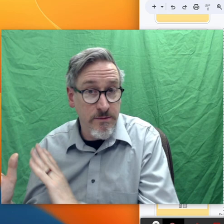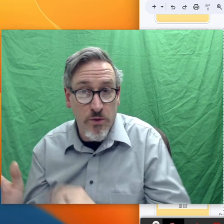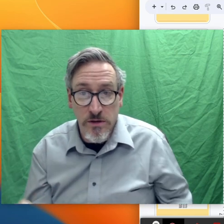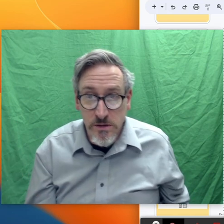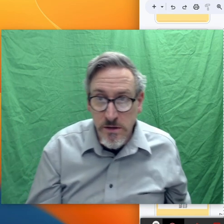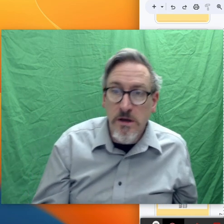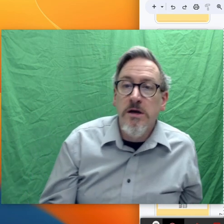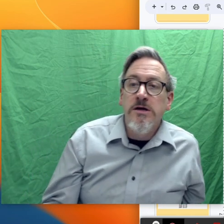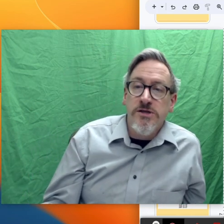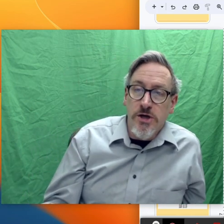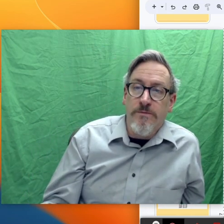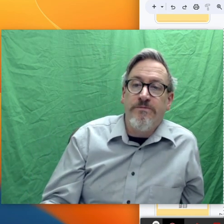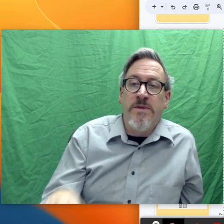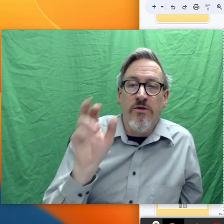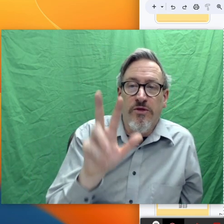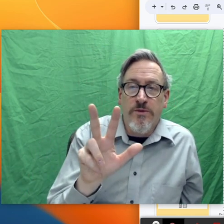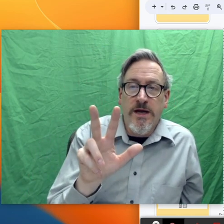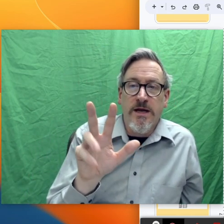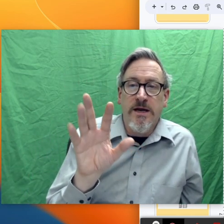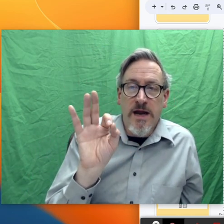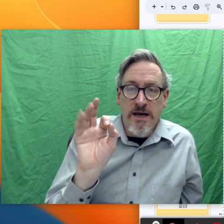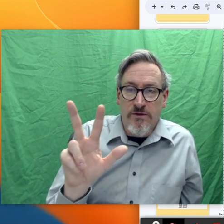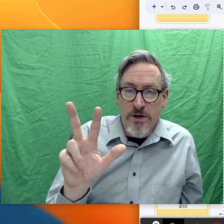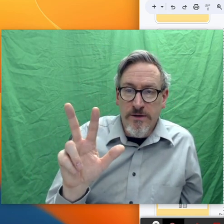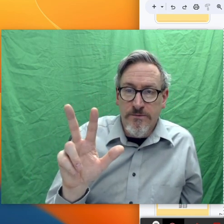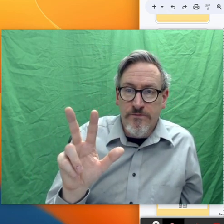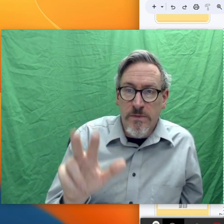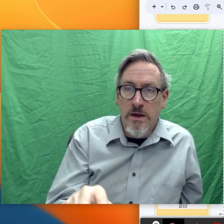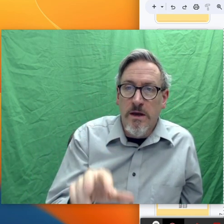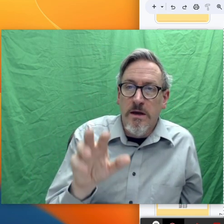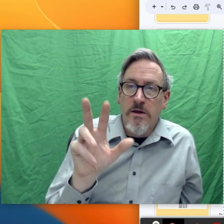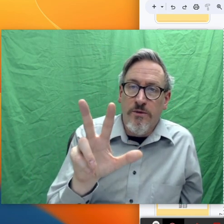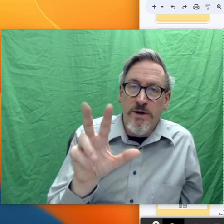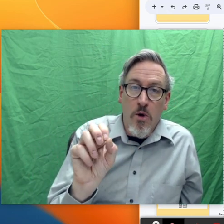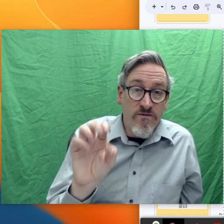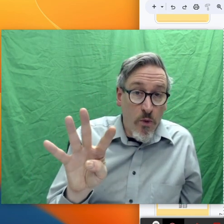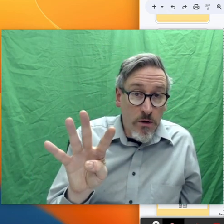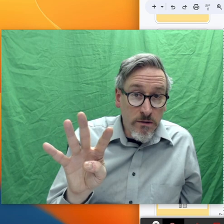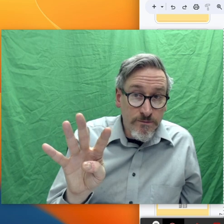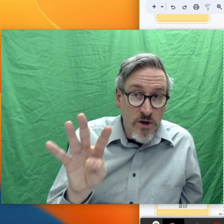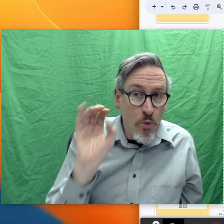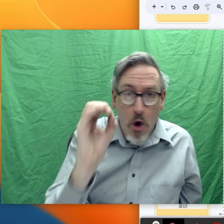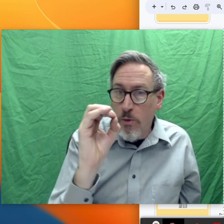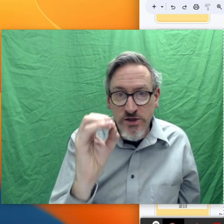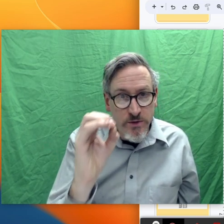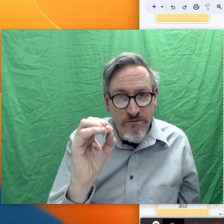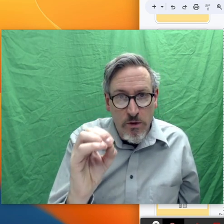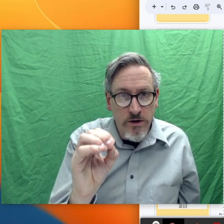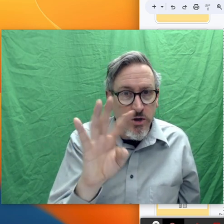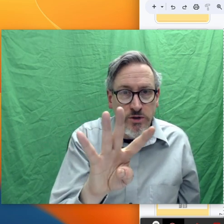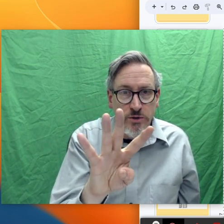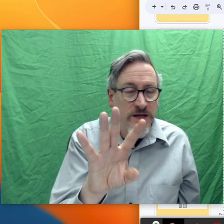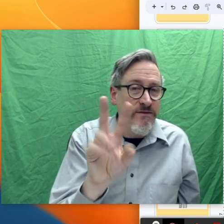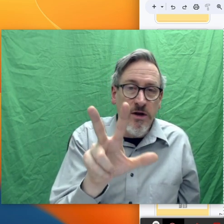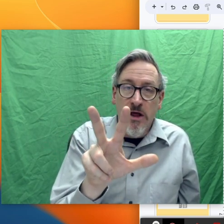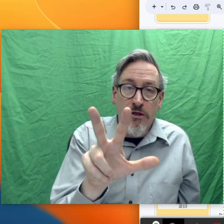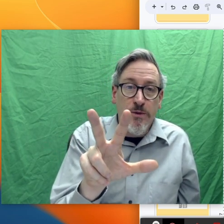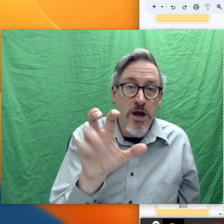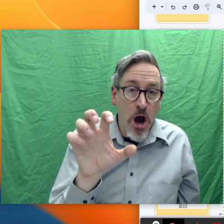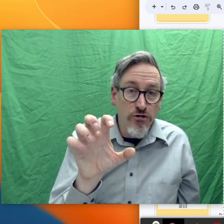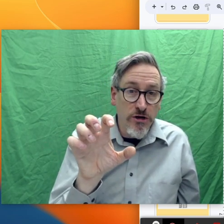is important. So 393, 304. Always do the 4. Don't do